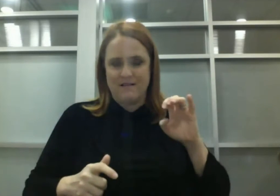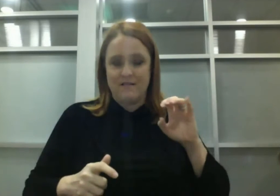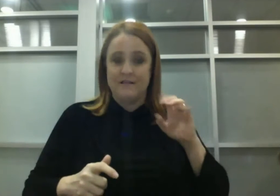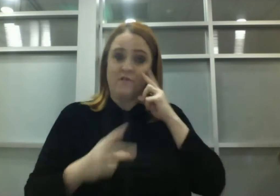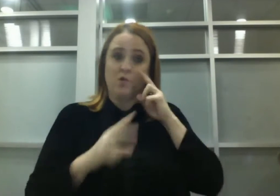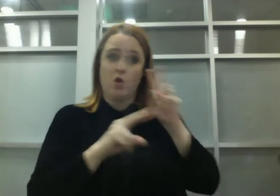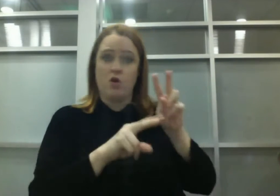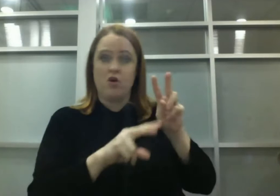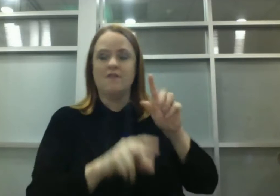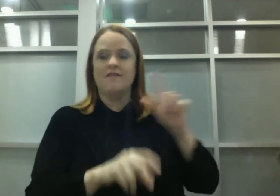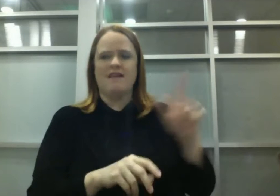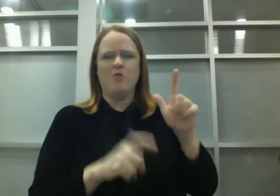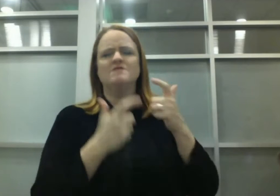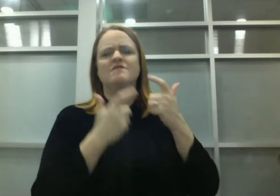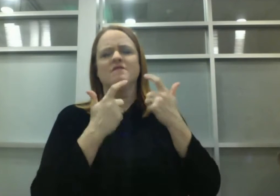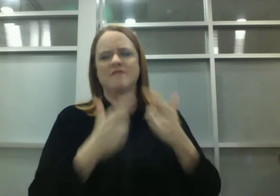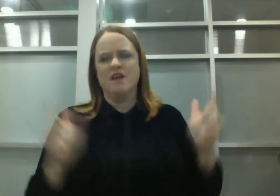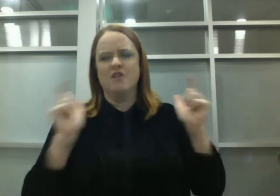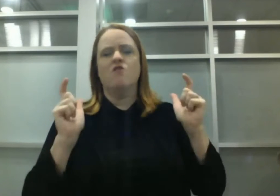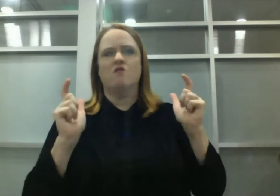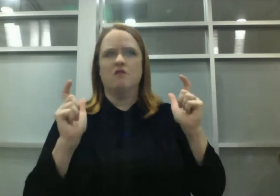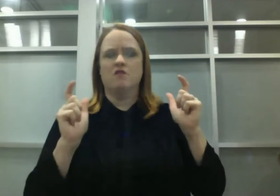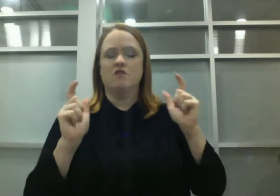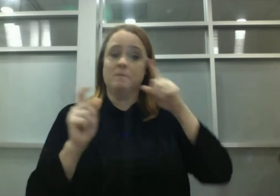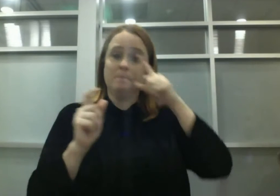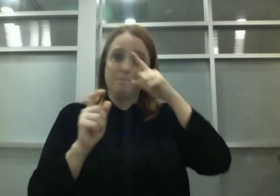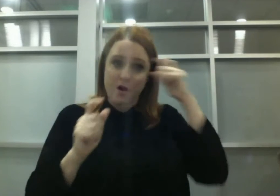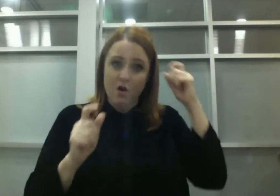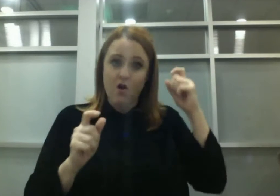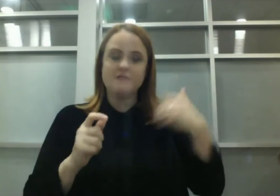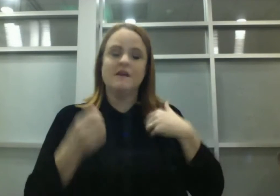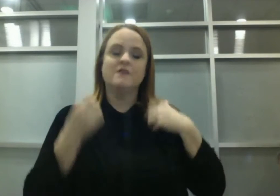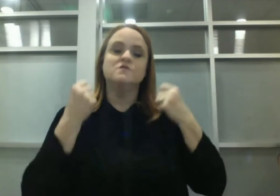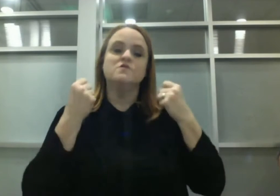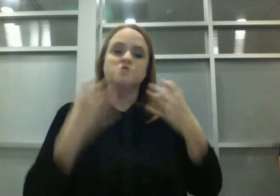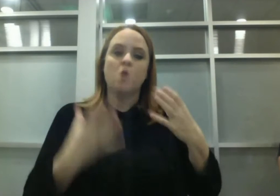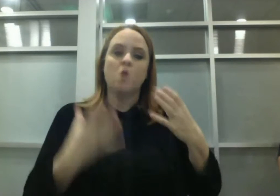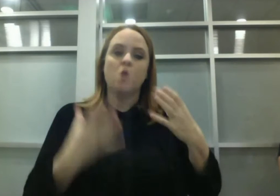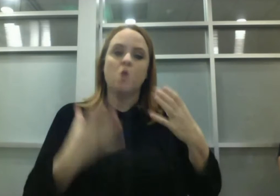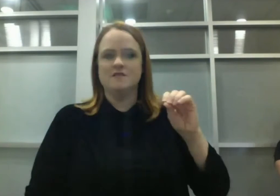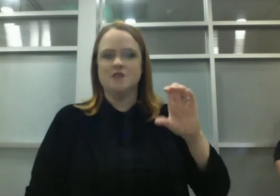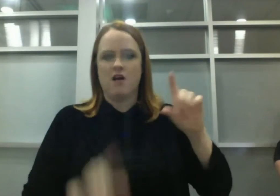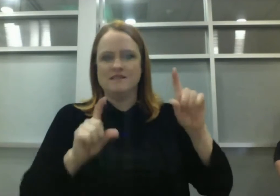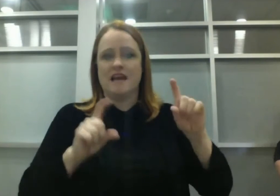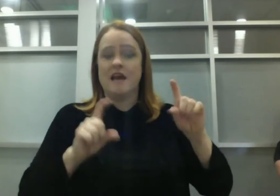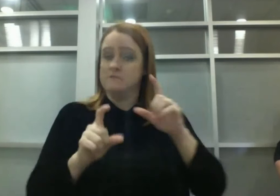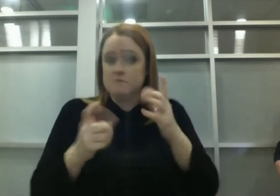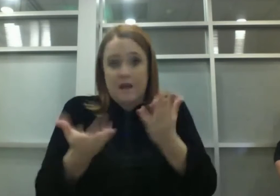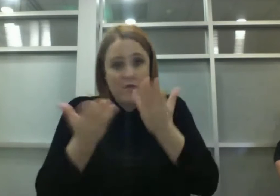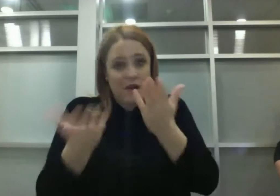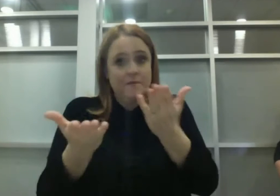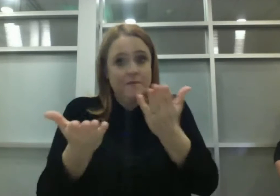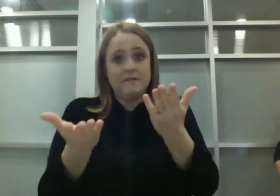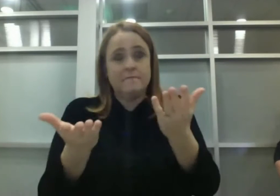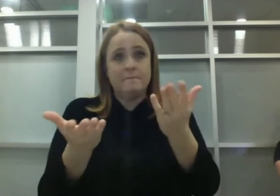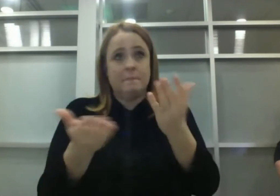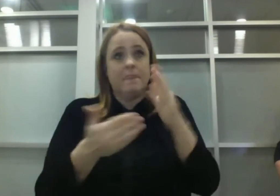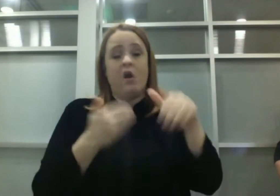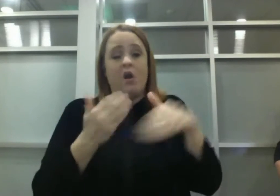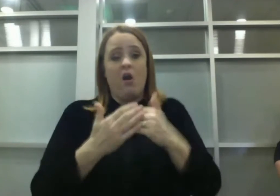with it has so many doc tests, which is something I do recommend. All our code right now is being doc tested because then